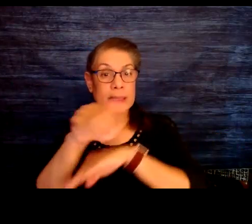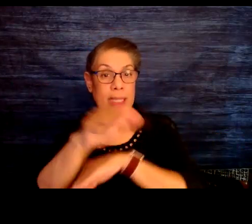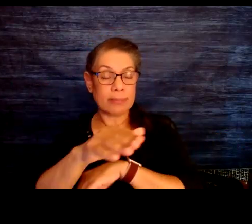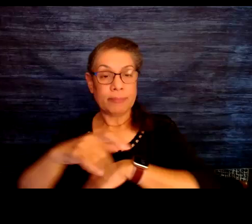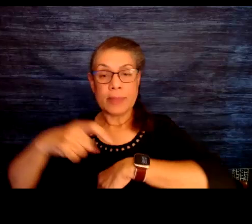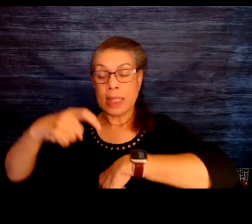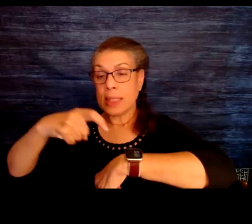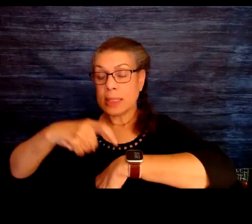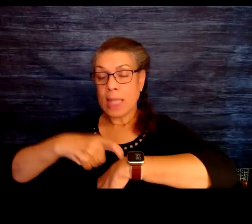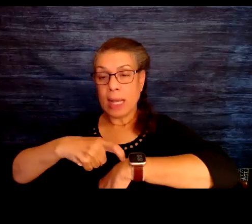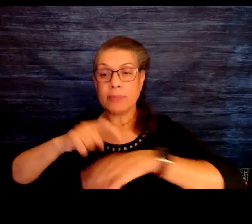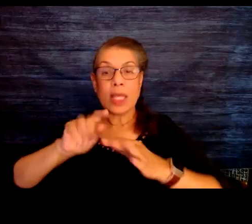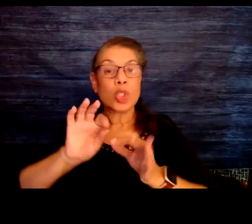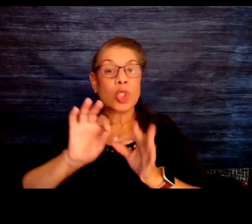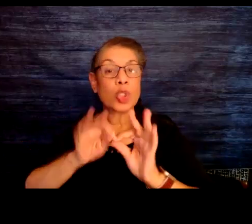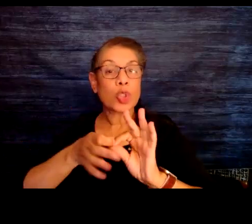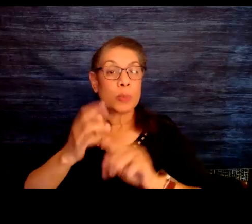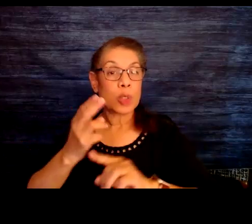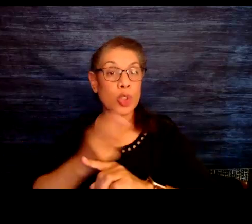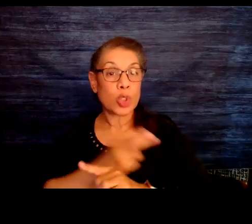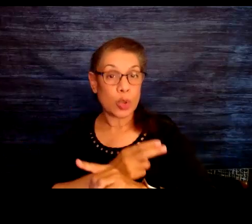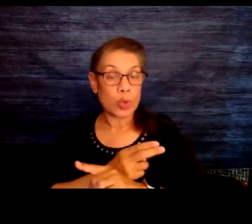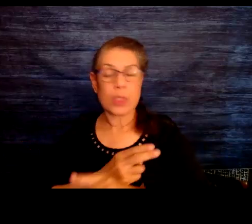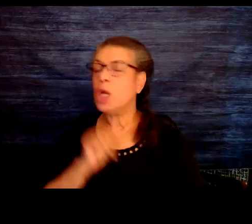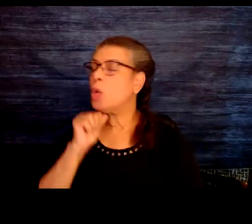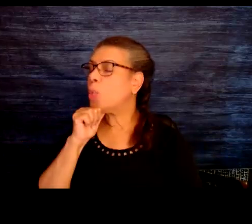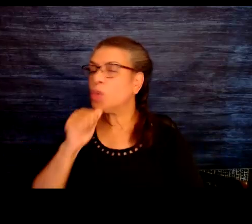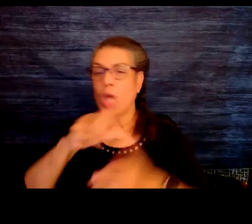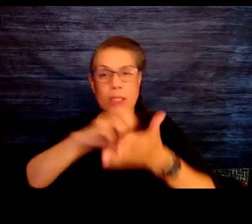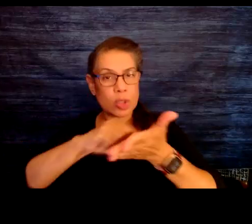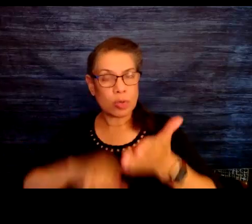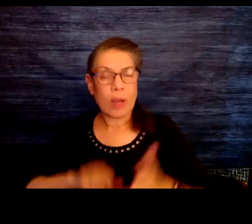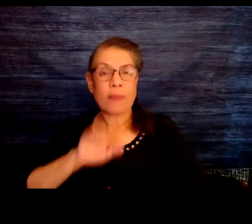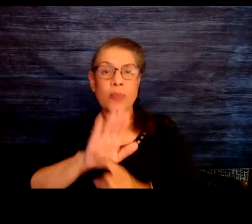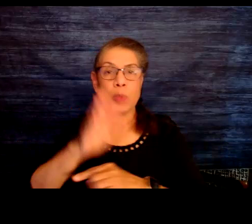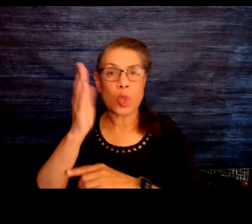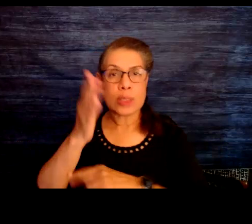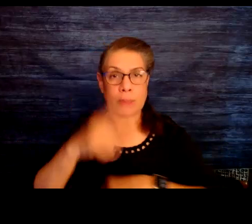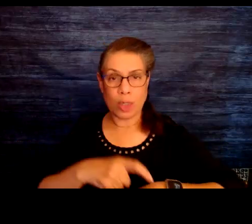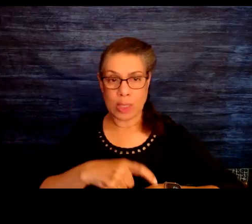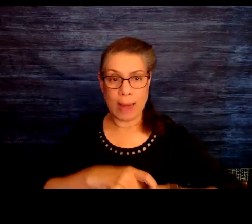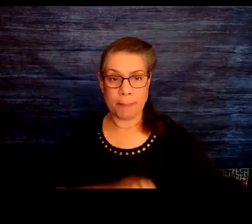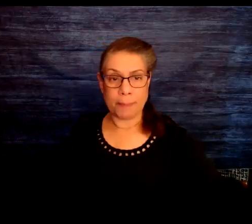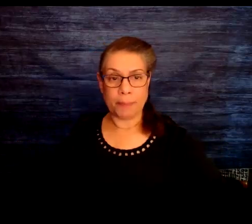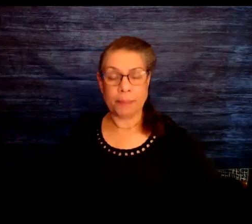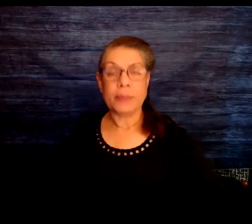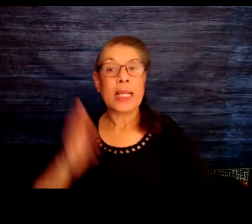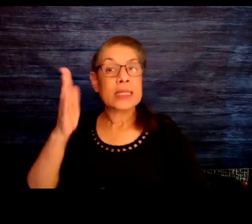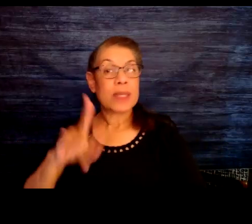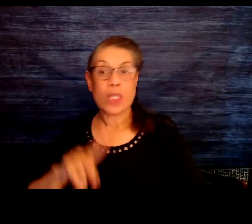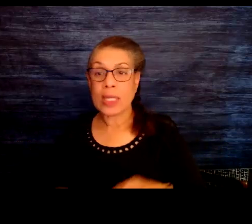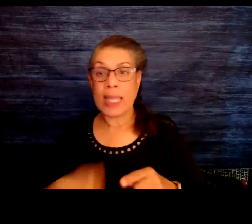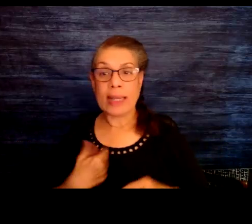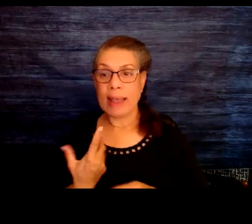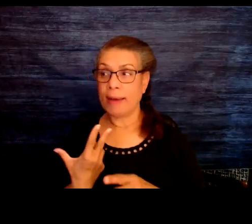that an interpreter uses for English interpretation will not be deducted from a speaker's allotted time. Speakers may not reassign